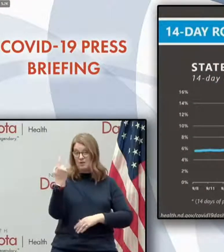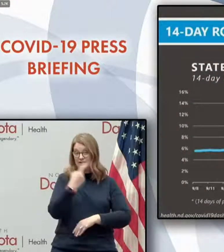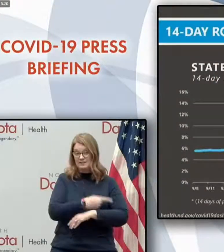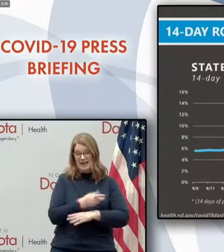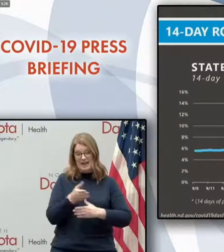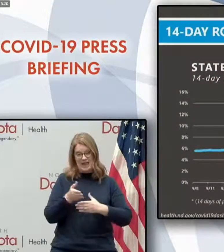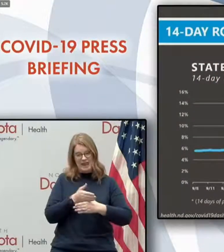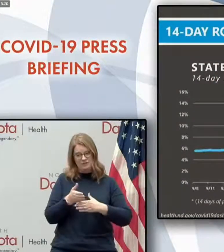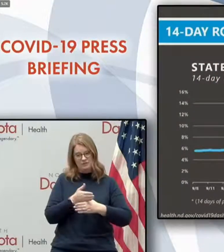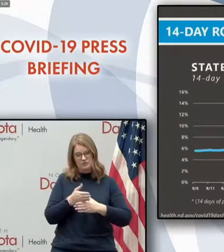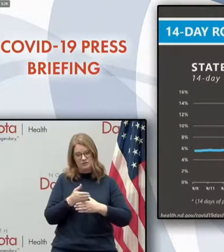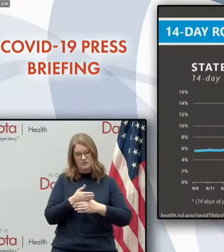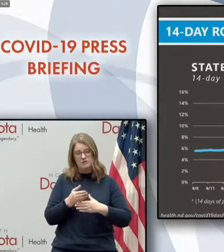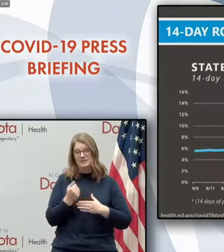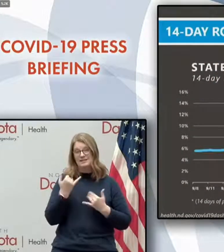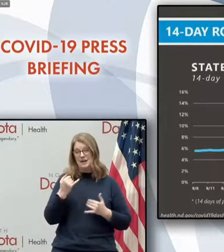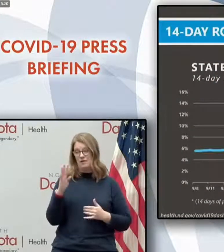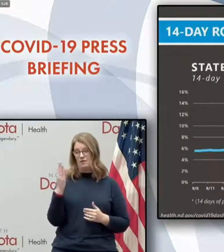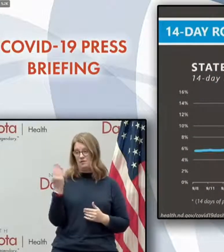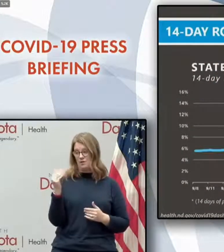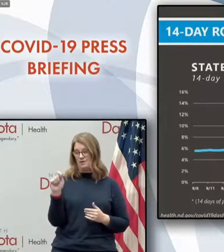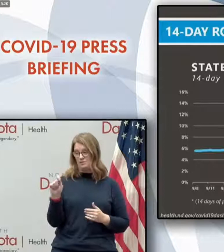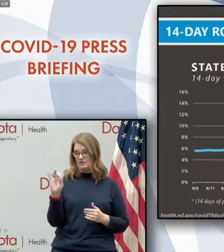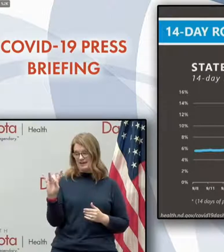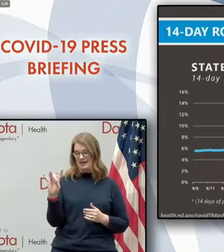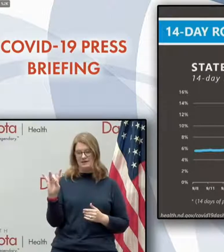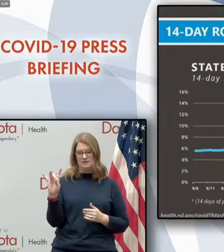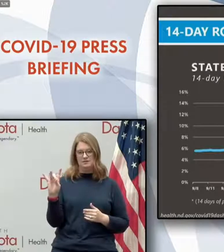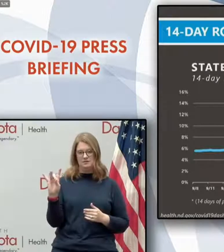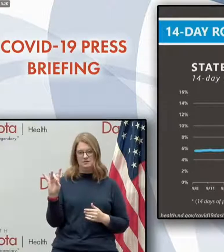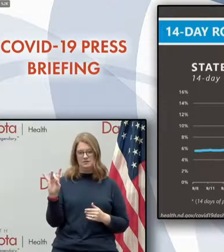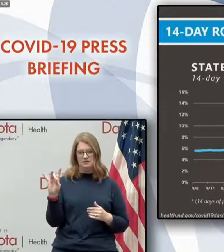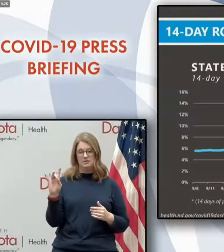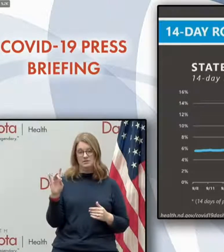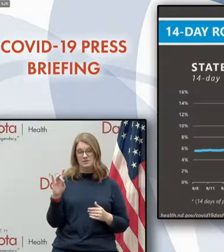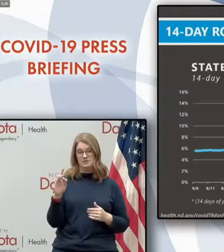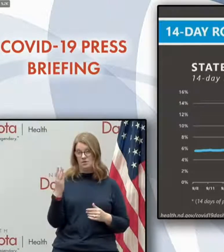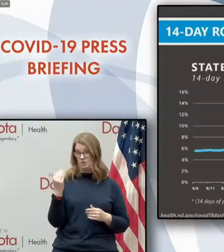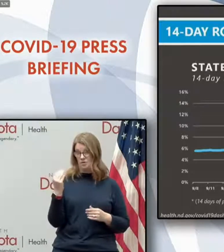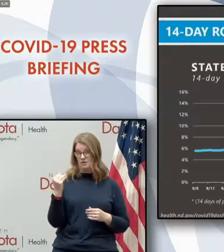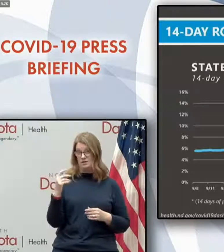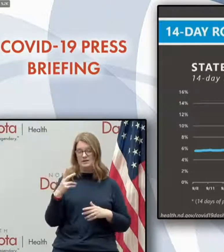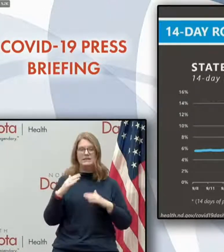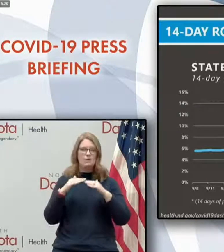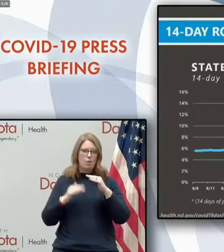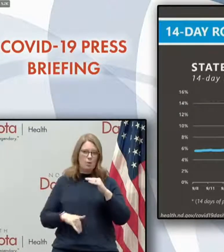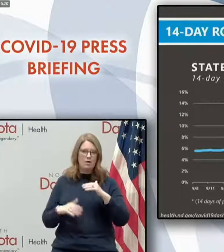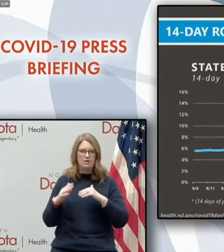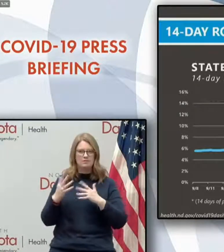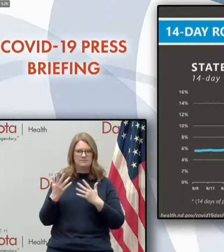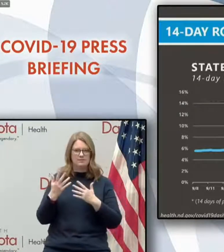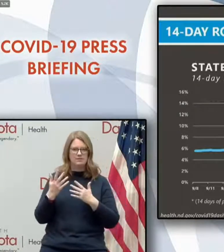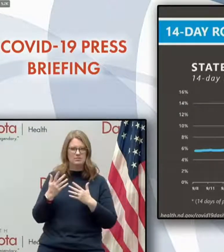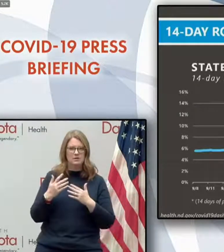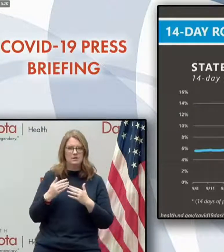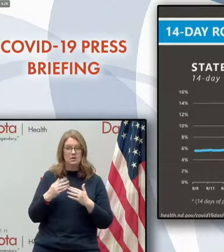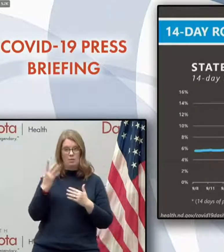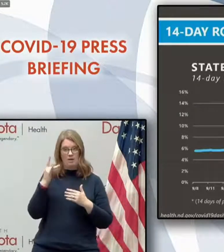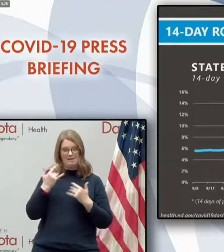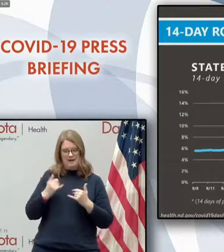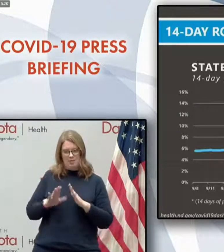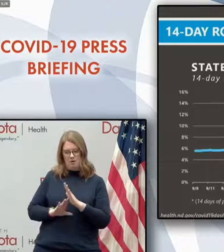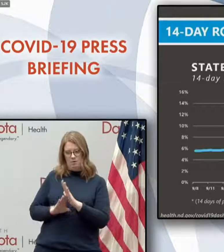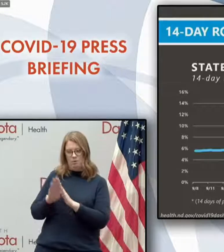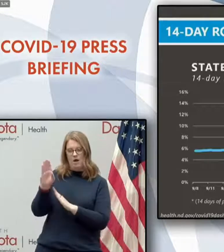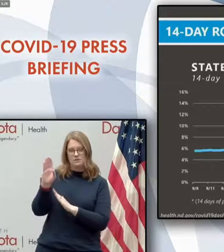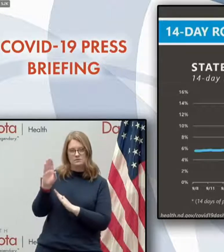14-day rolling rate, we're at 14.8. Again, the trailing 14 is lower than our trailing 7-day because we're on the rise right now. That'll